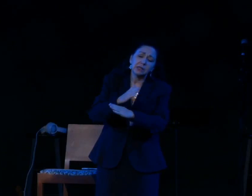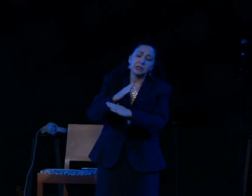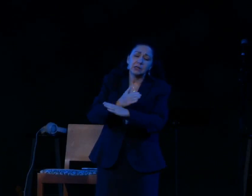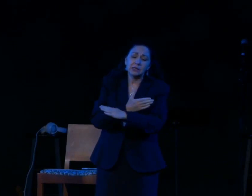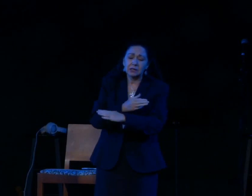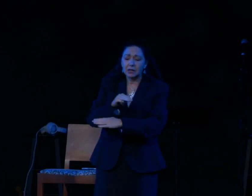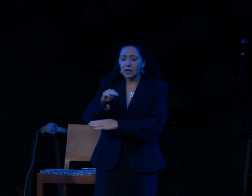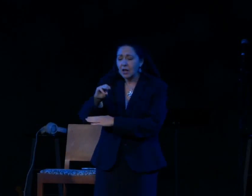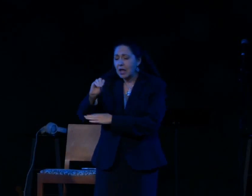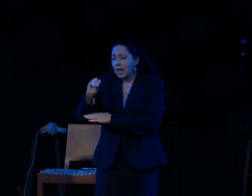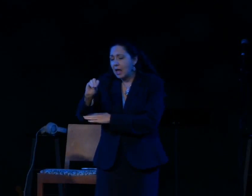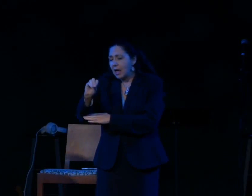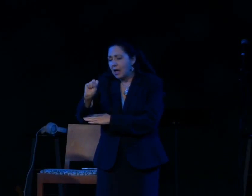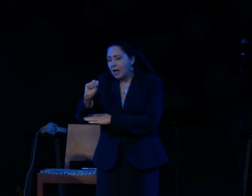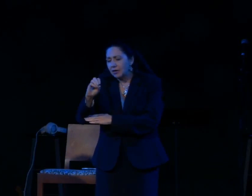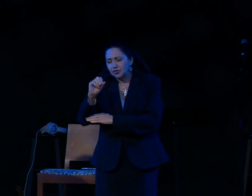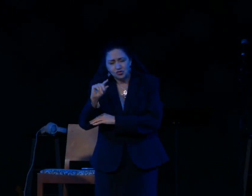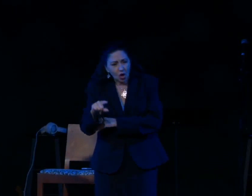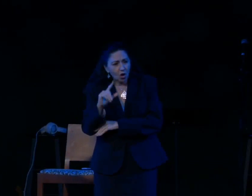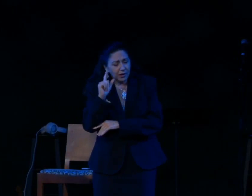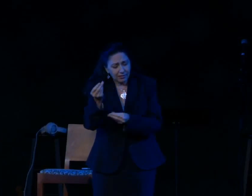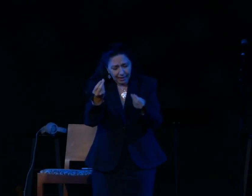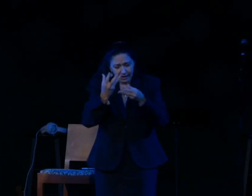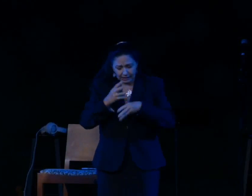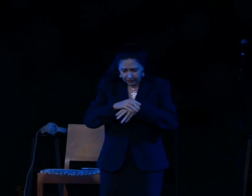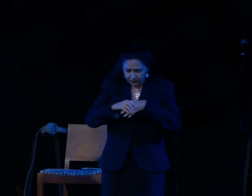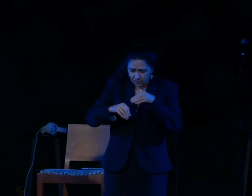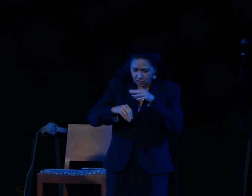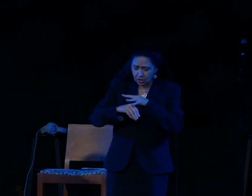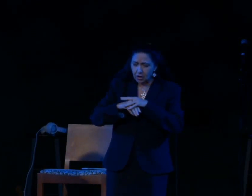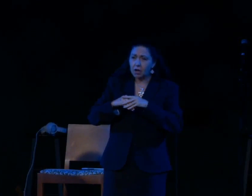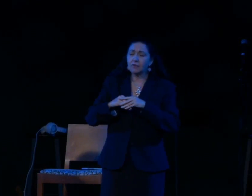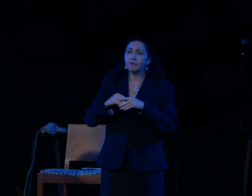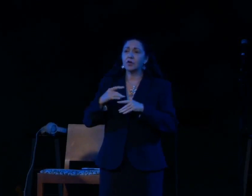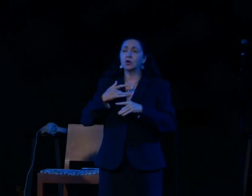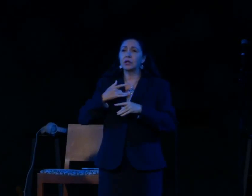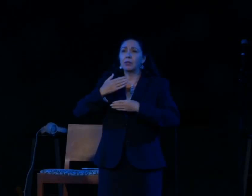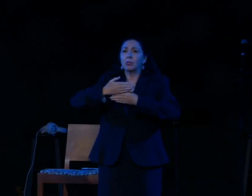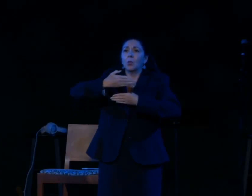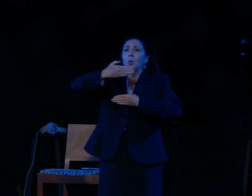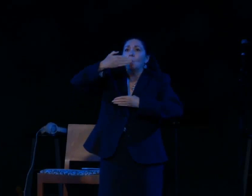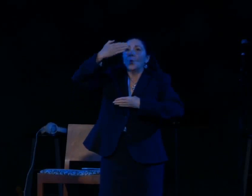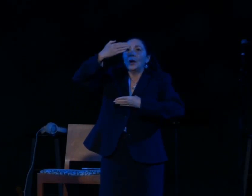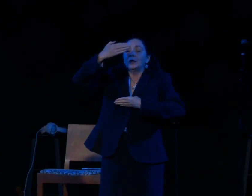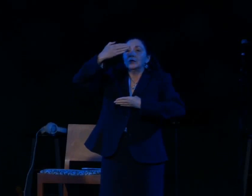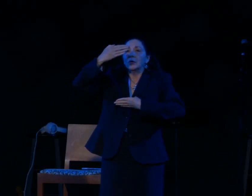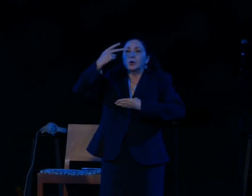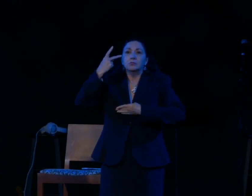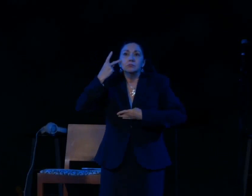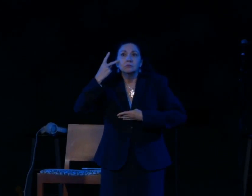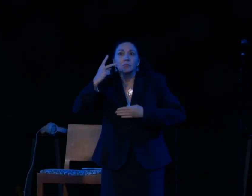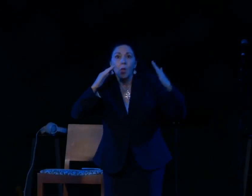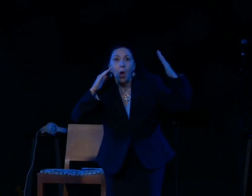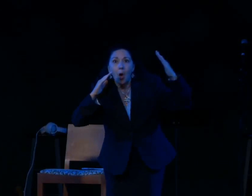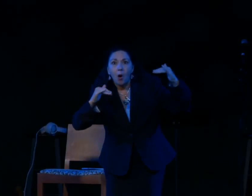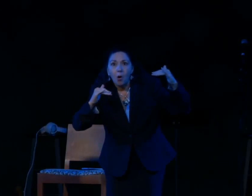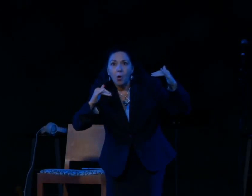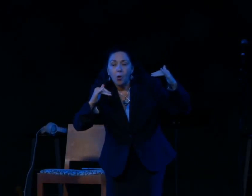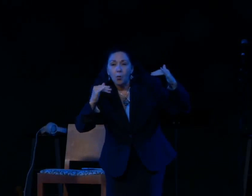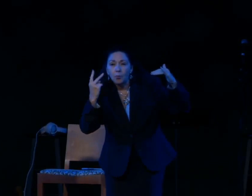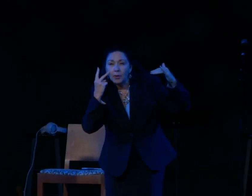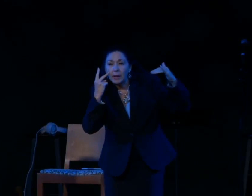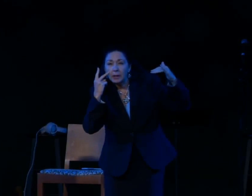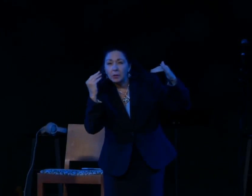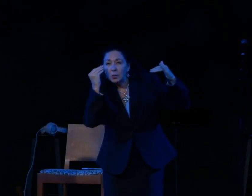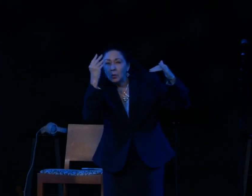the opportunity to bring us comfort. It has the opportunity to open a window of hope, and it gives the chance for beauty to begin